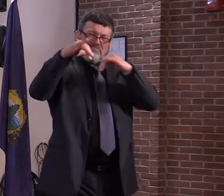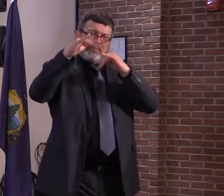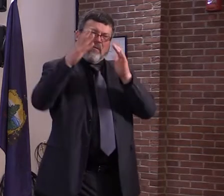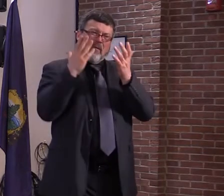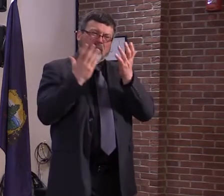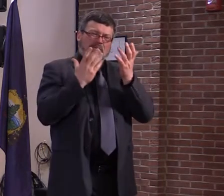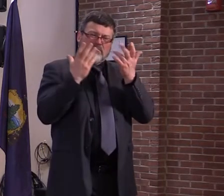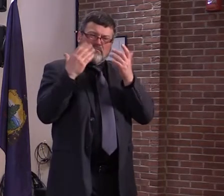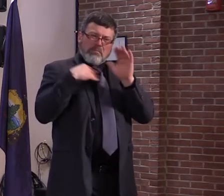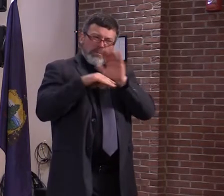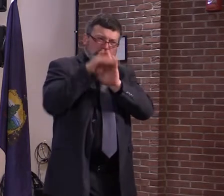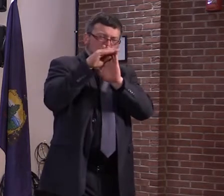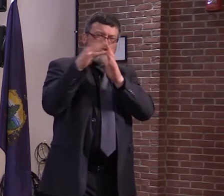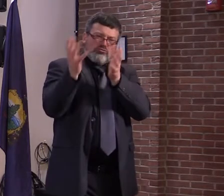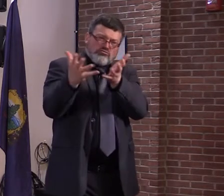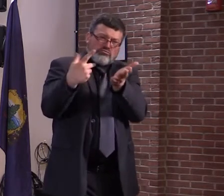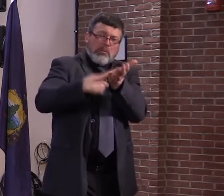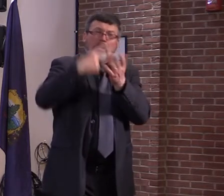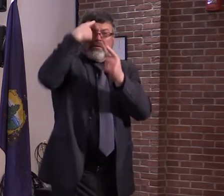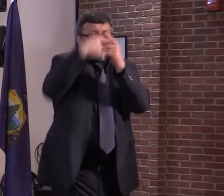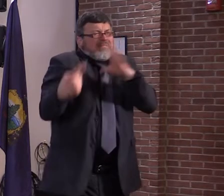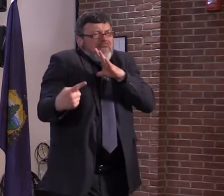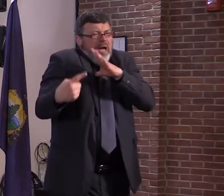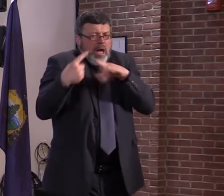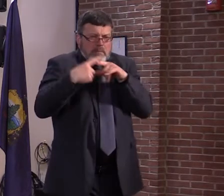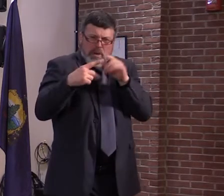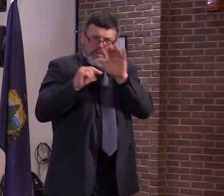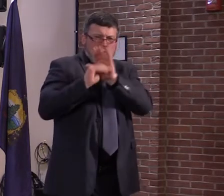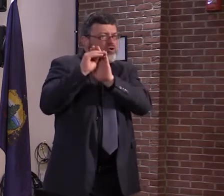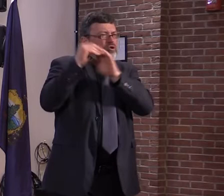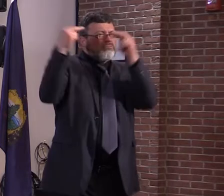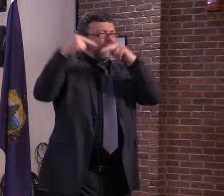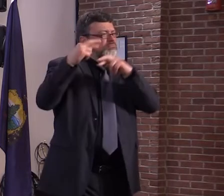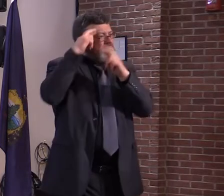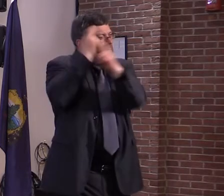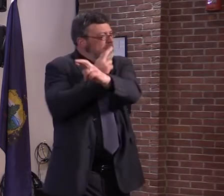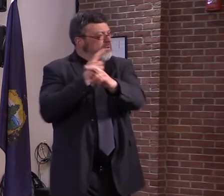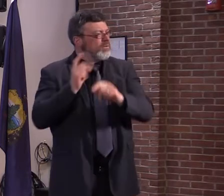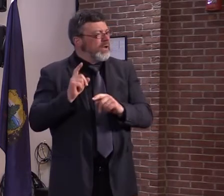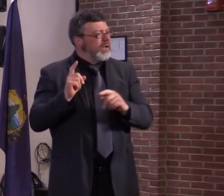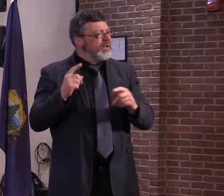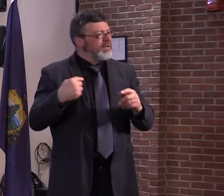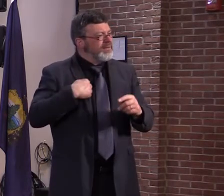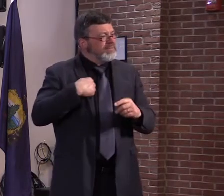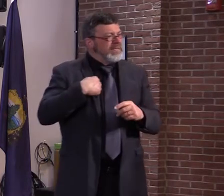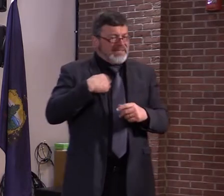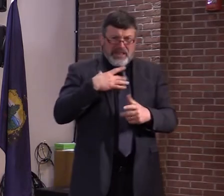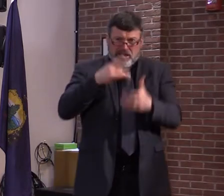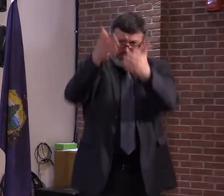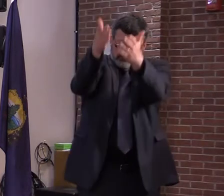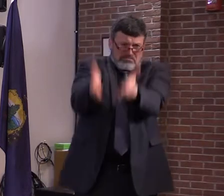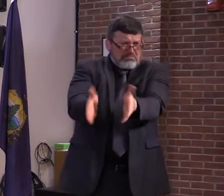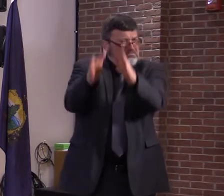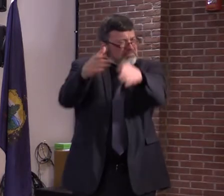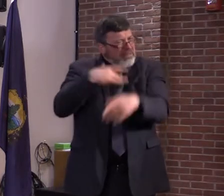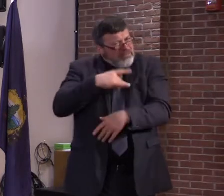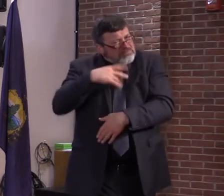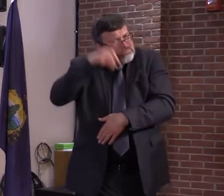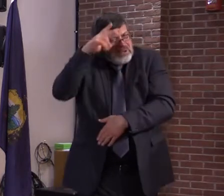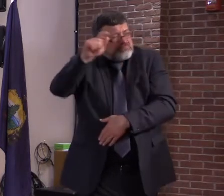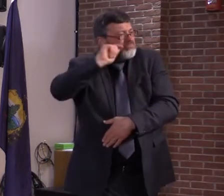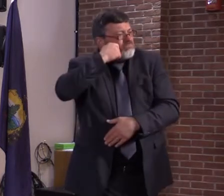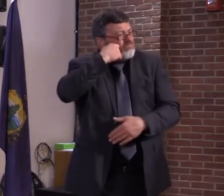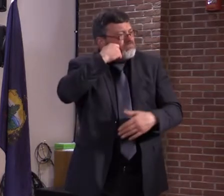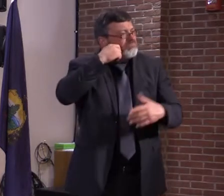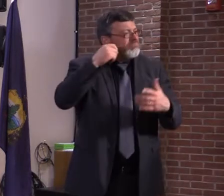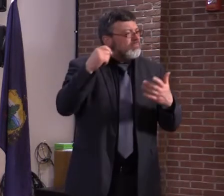slant, but it's never personal. I like the speaker. I like the pro tem. I like a lot of the legislators. If you go to one